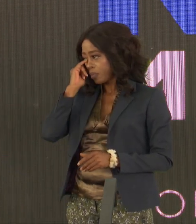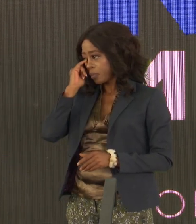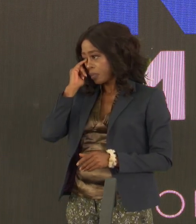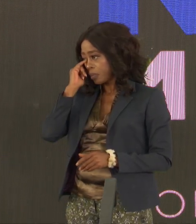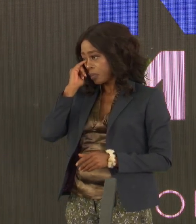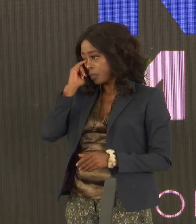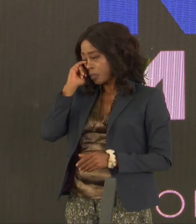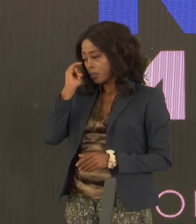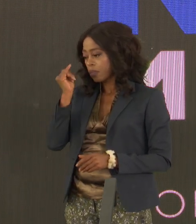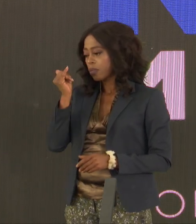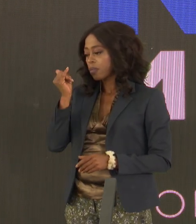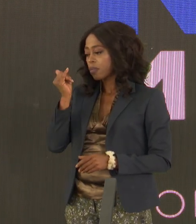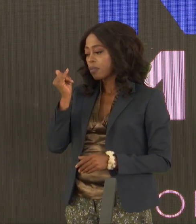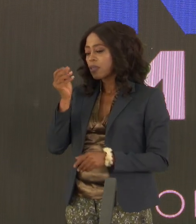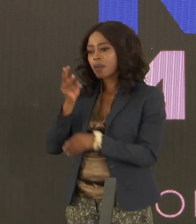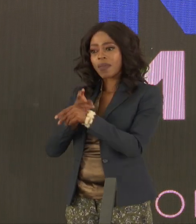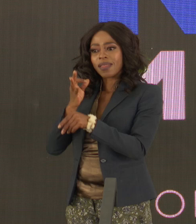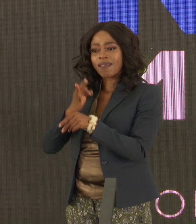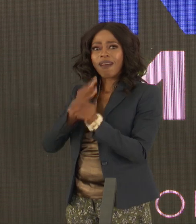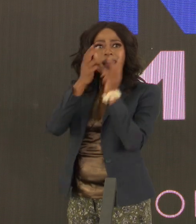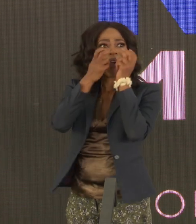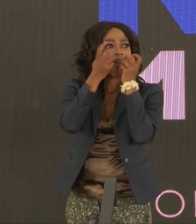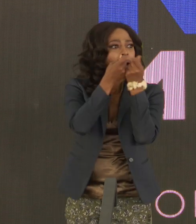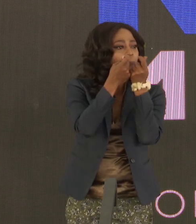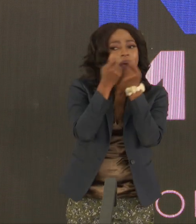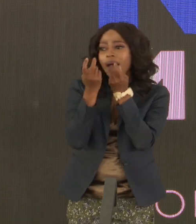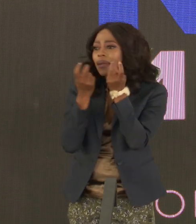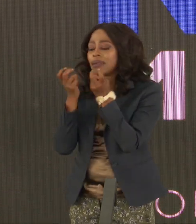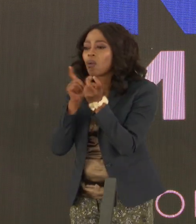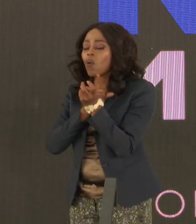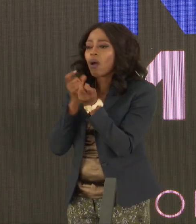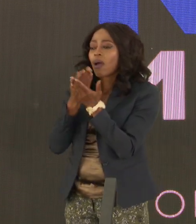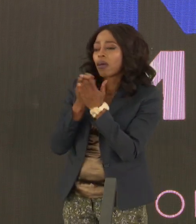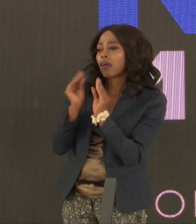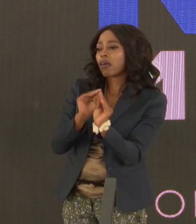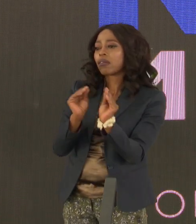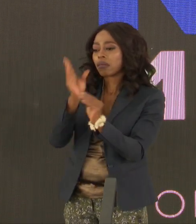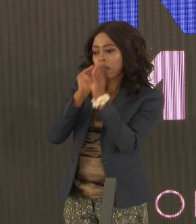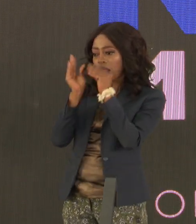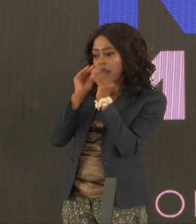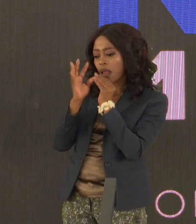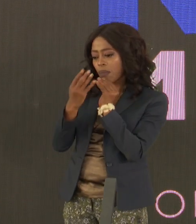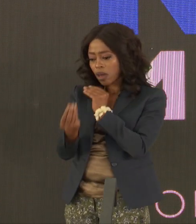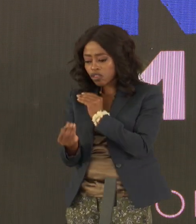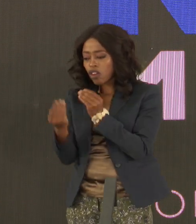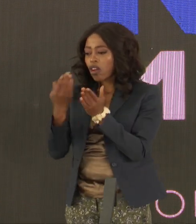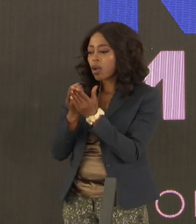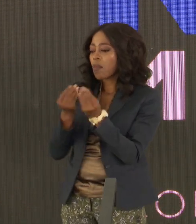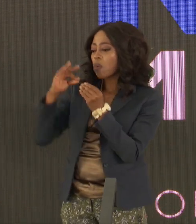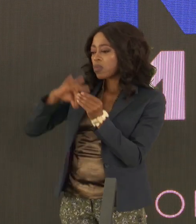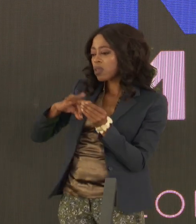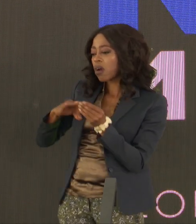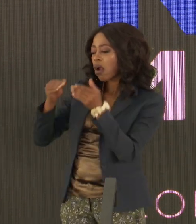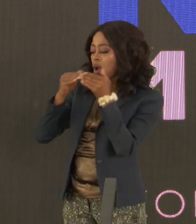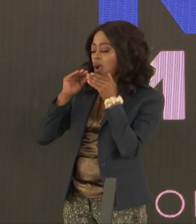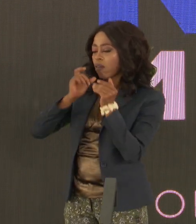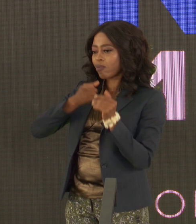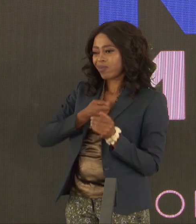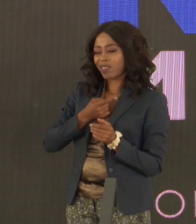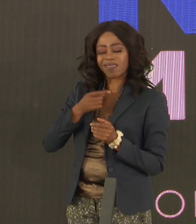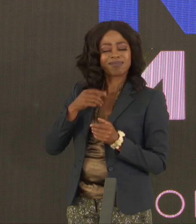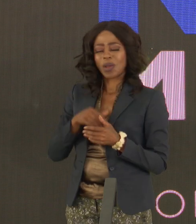Parents must not have to find additional money for people to get an education so they can earn an income and look after